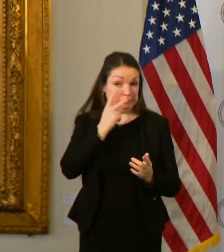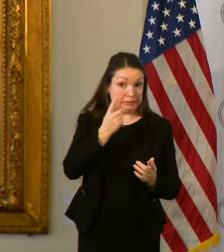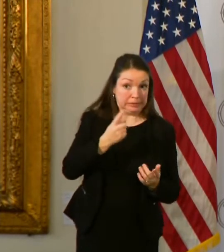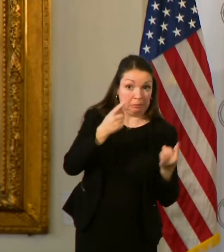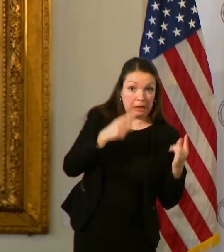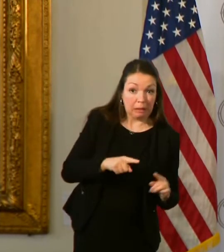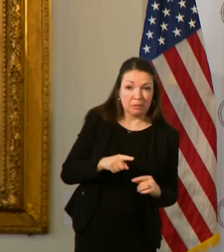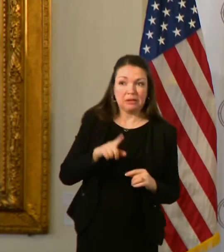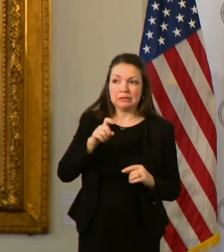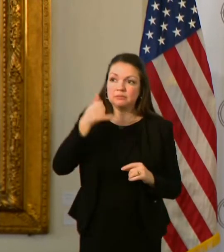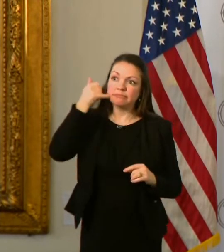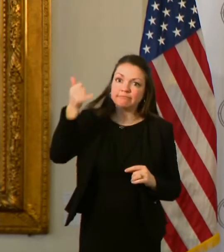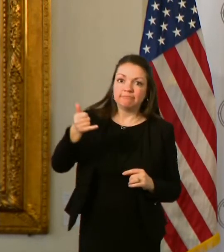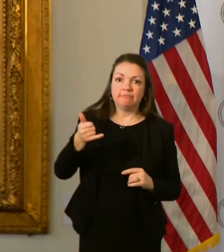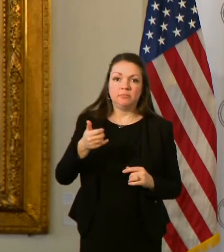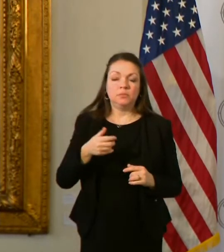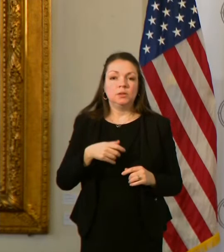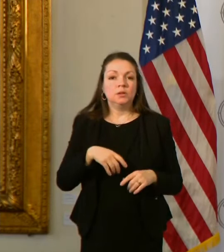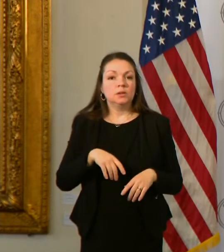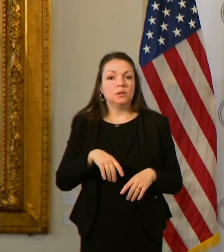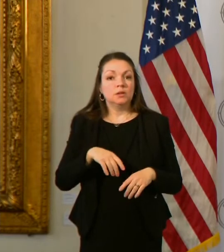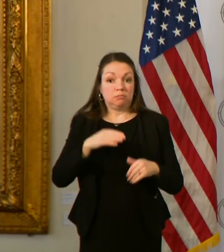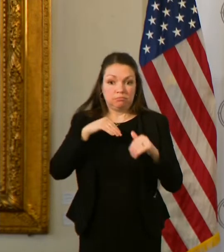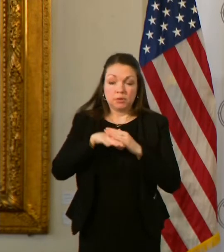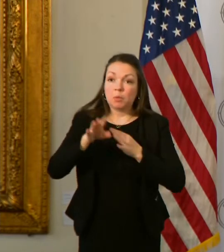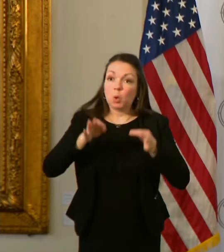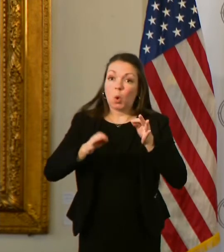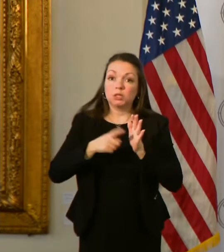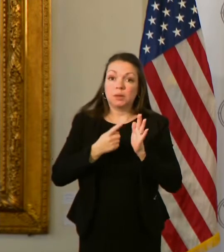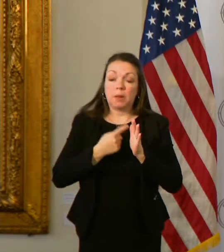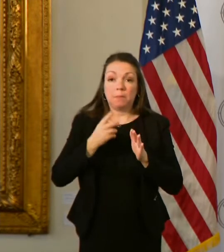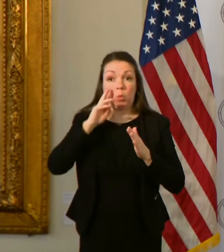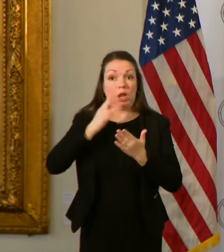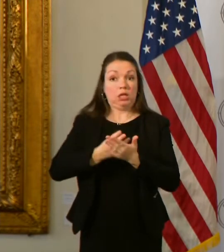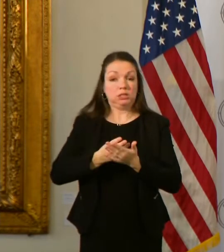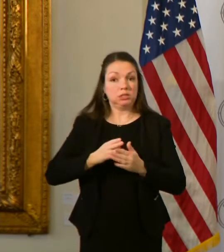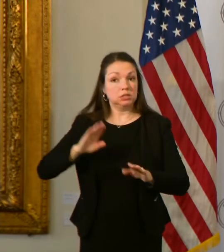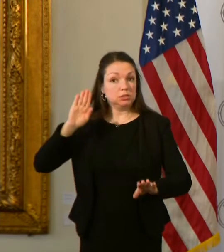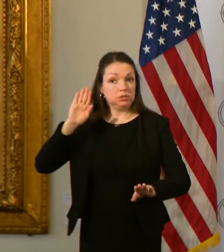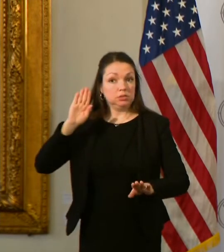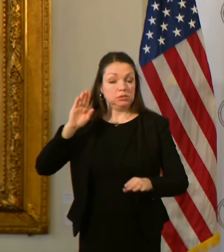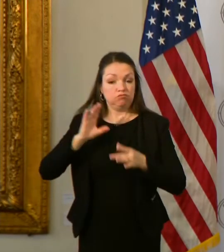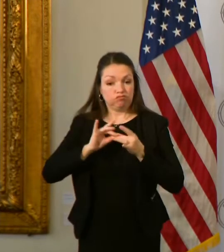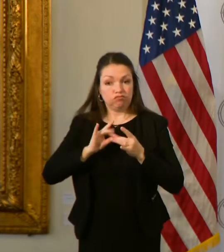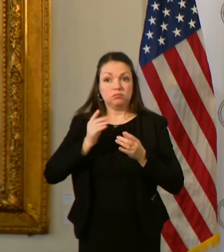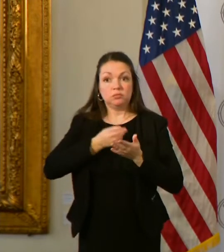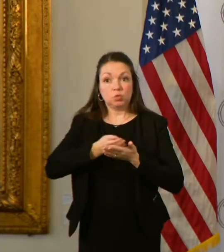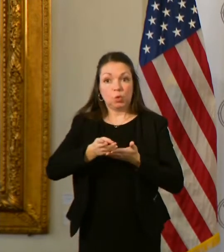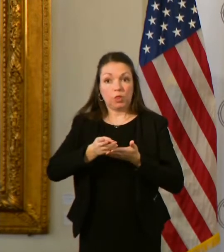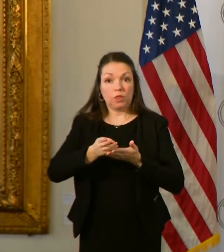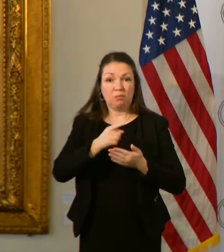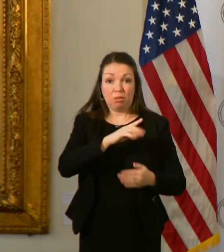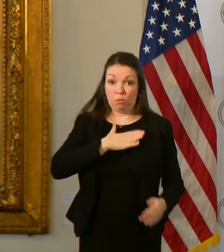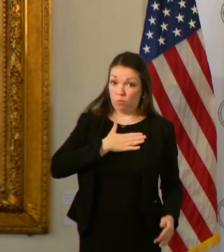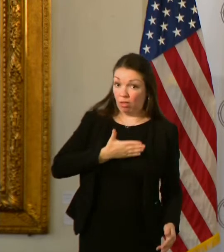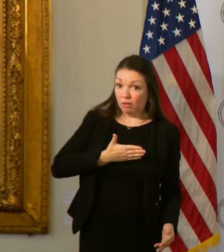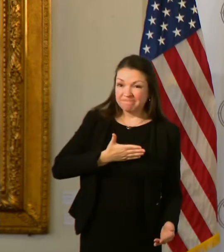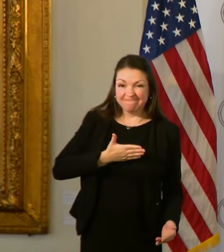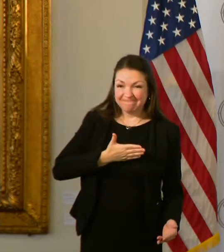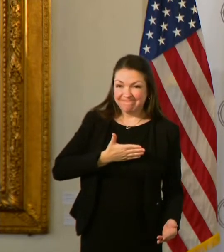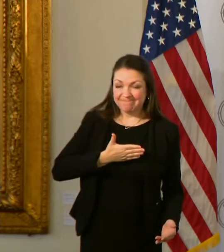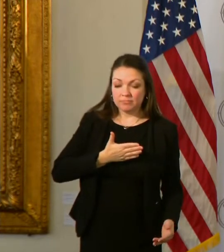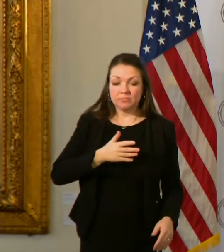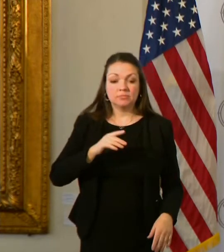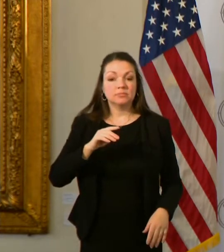raise their right hand and tell the truth. And the only way that they will be willing to do that is if we